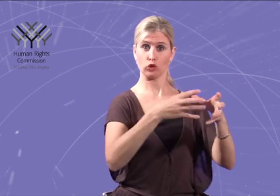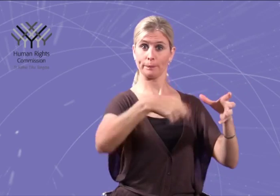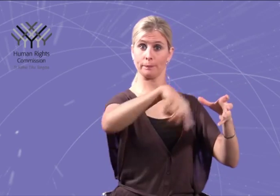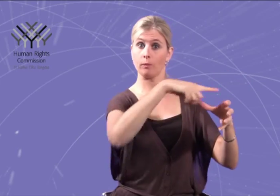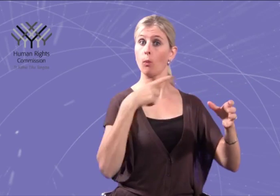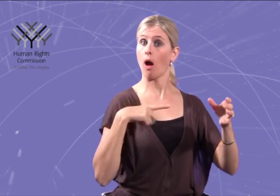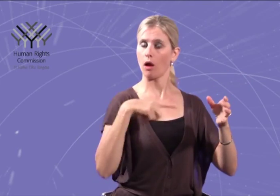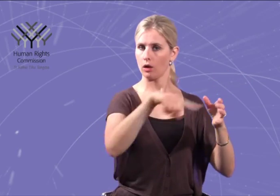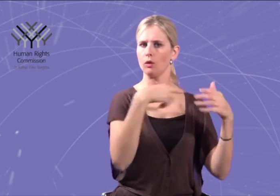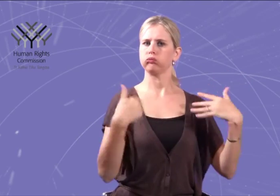New Zealand.